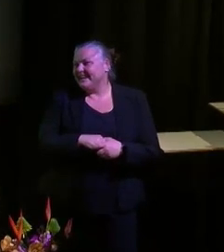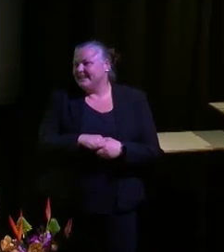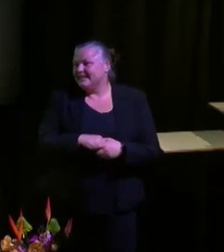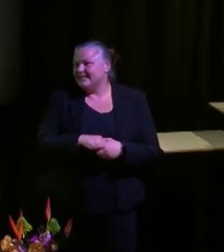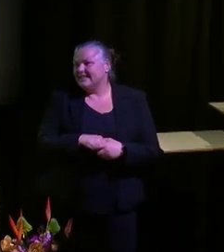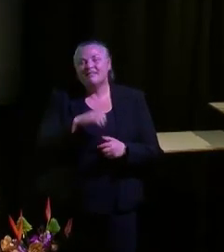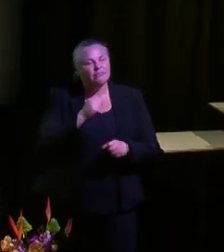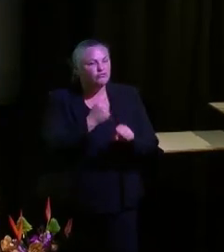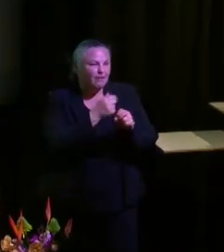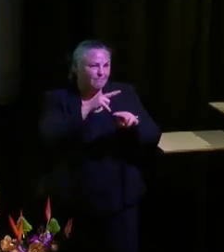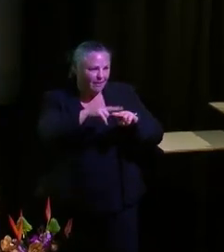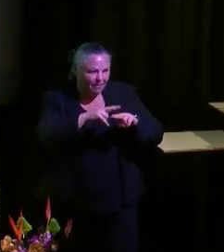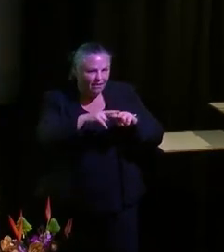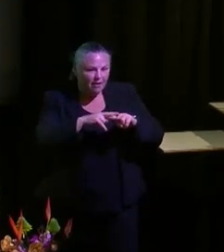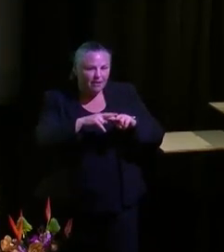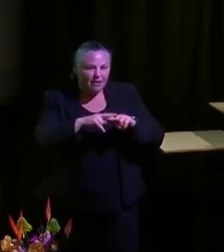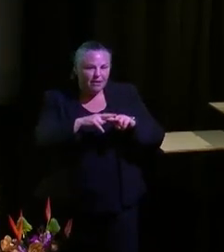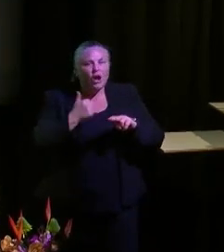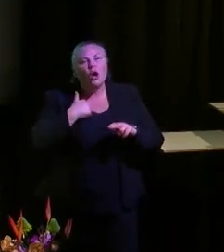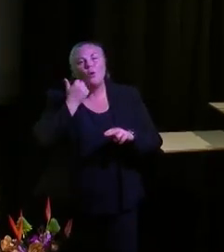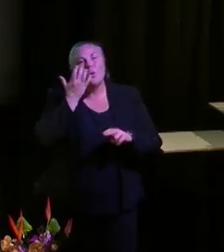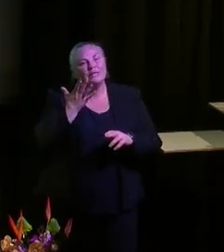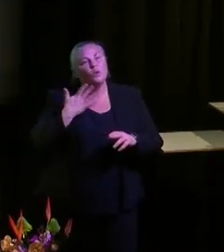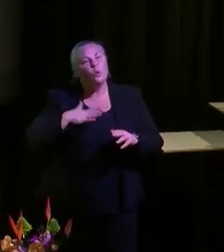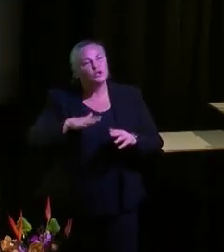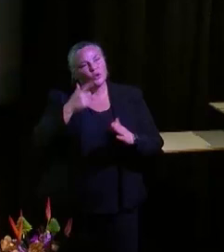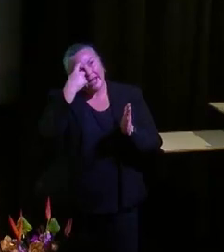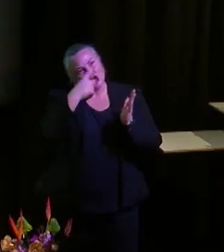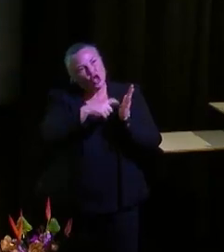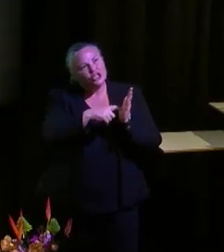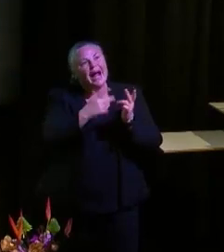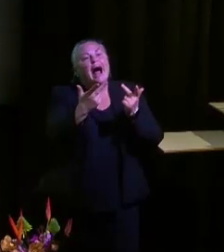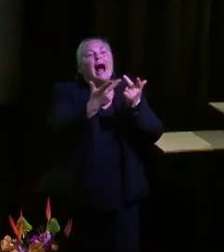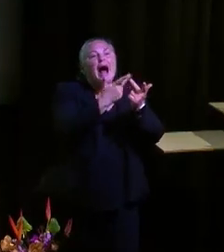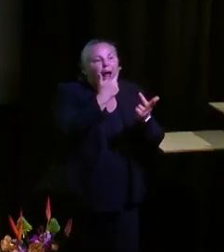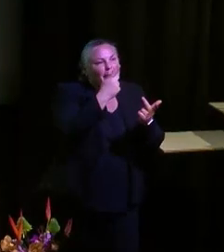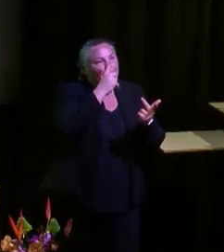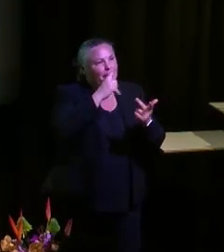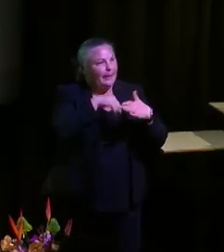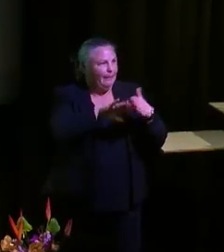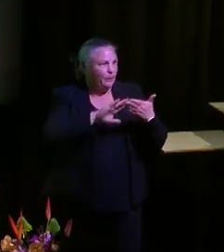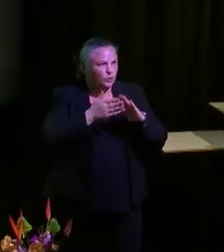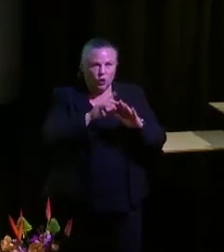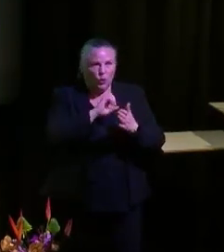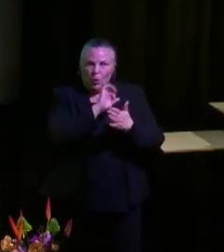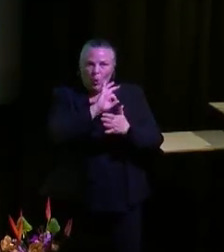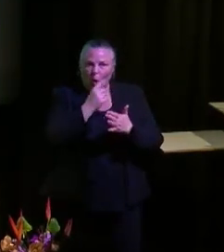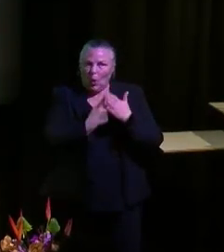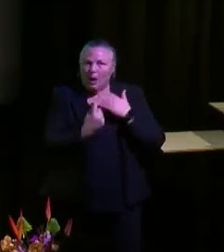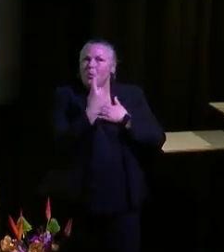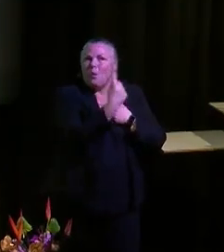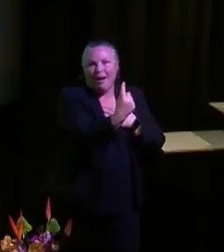Him along with, I always want to acknowledge every other community member, because there are so many people. It's not just this one person, but,